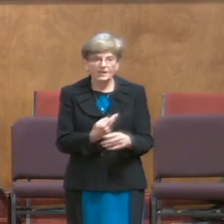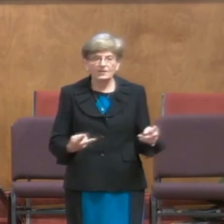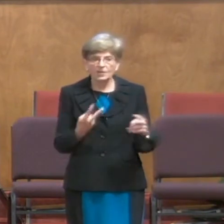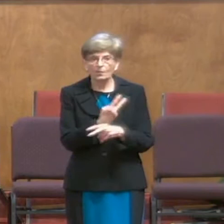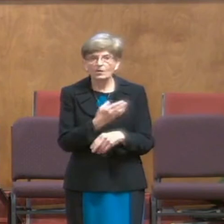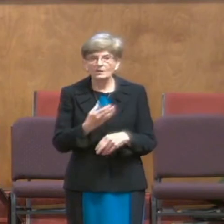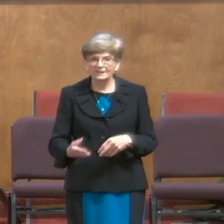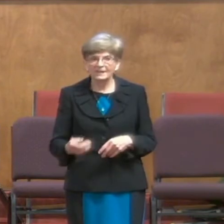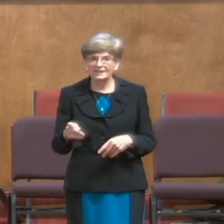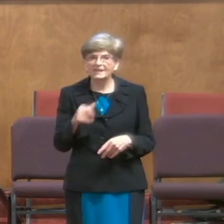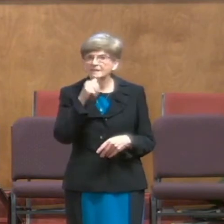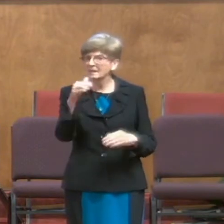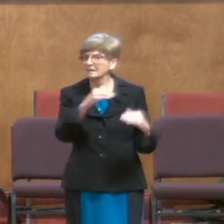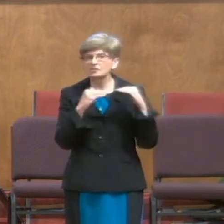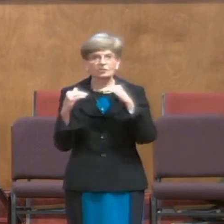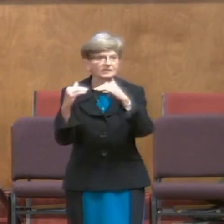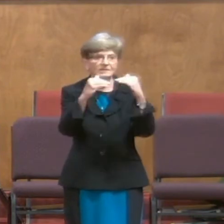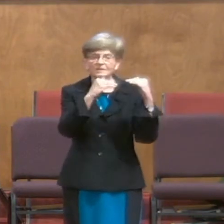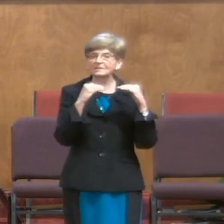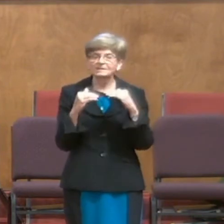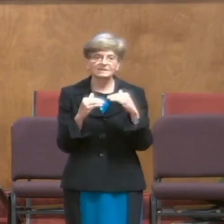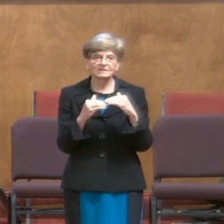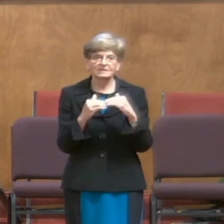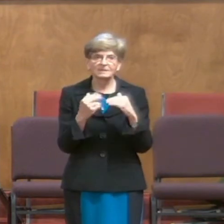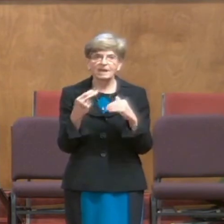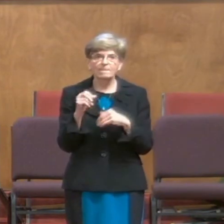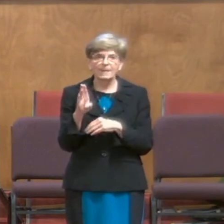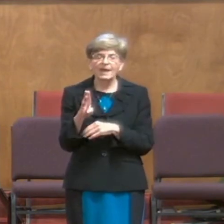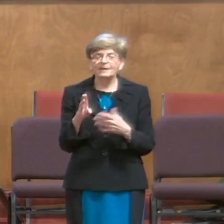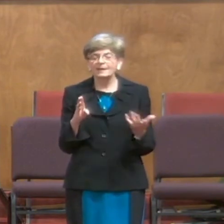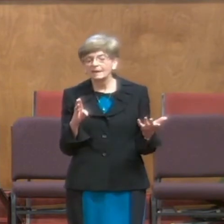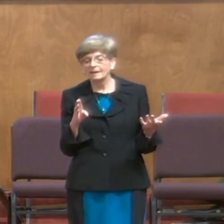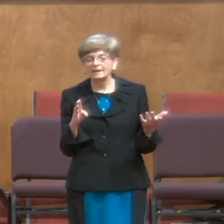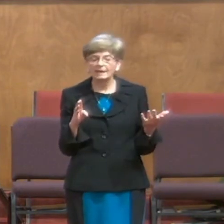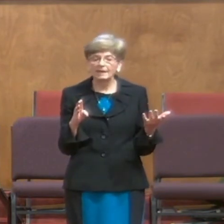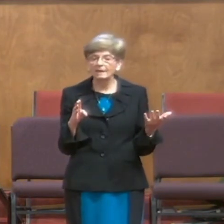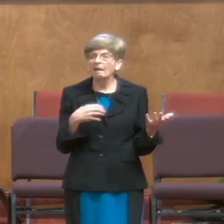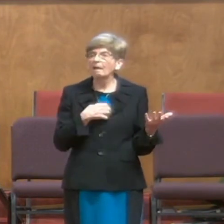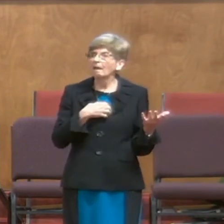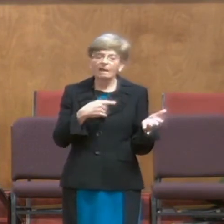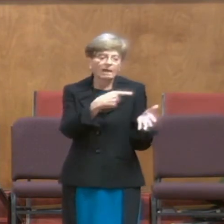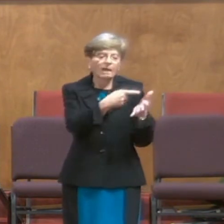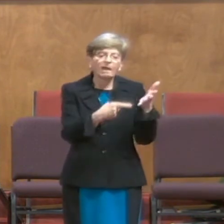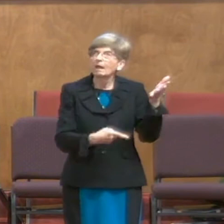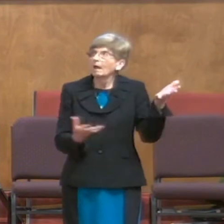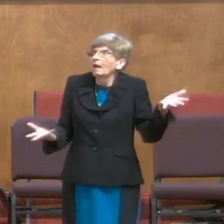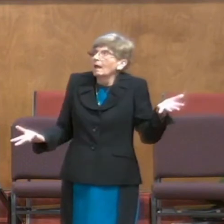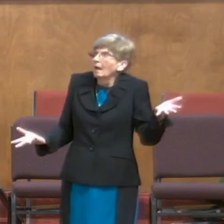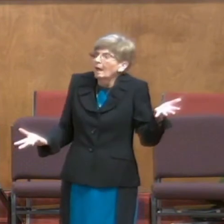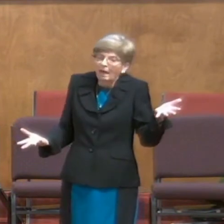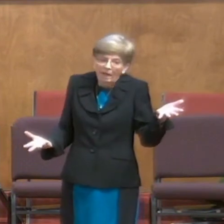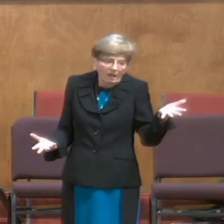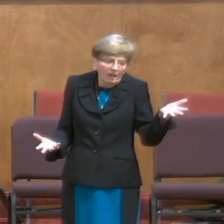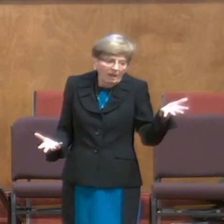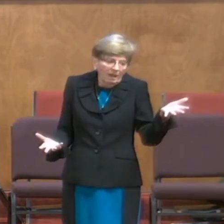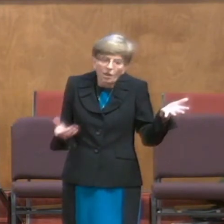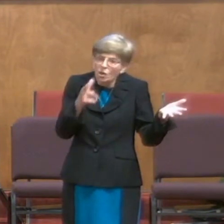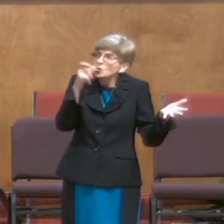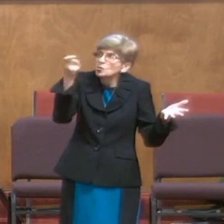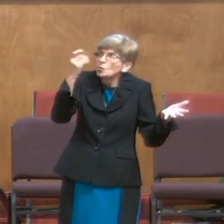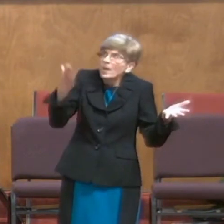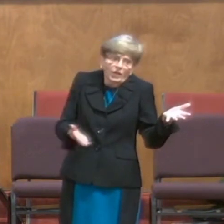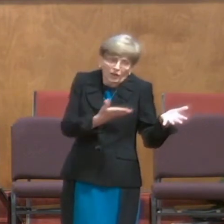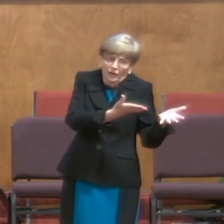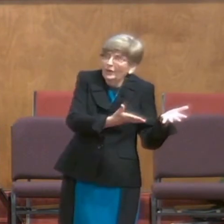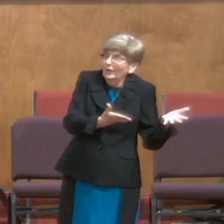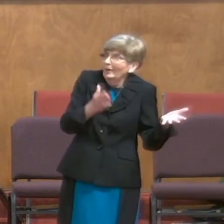is injustice. Habakkuk kind of reads and he's like, it seems like evil wins.